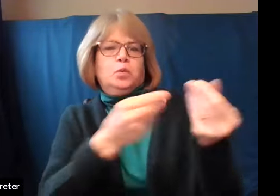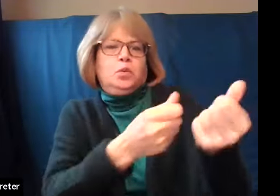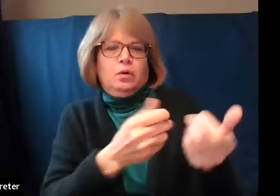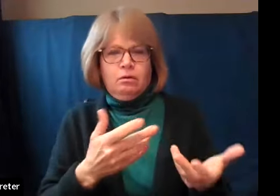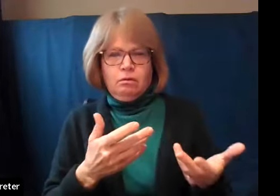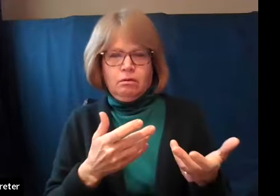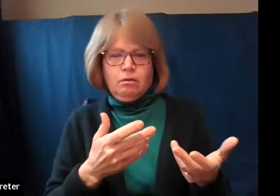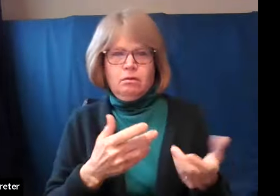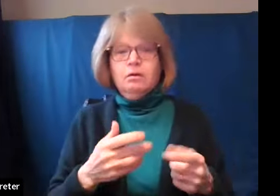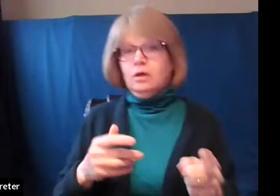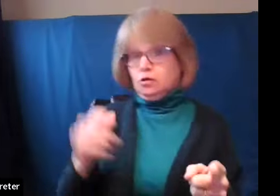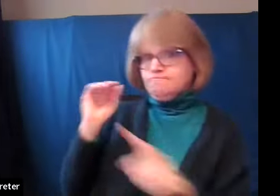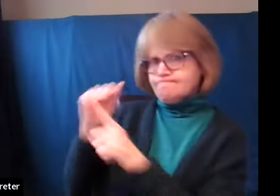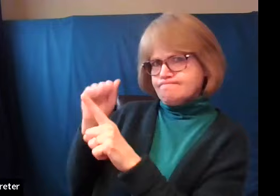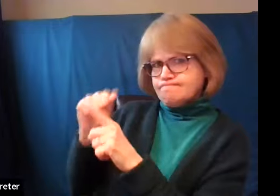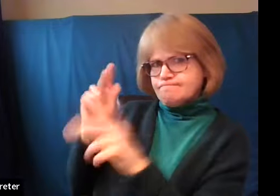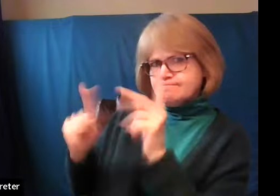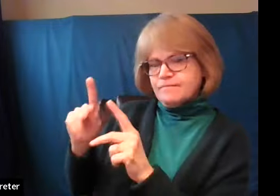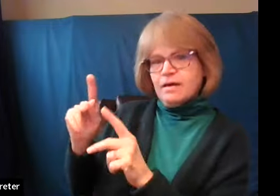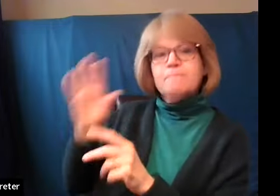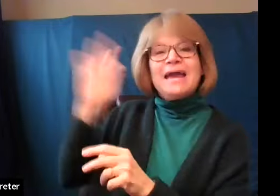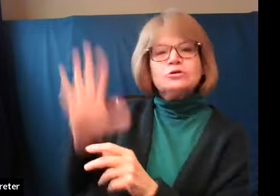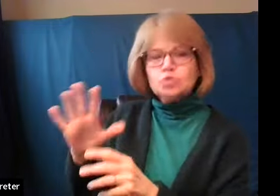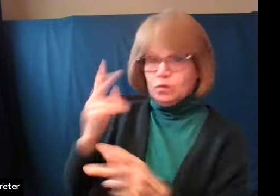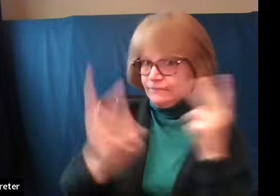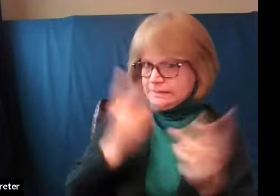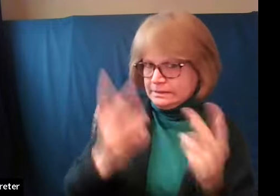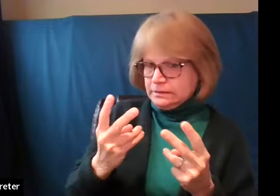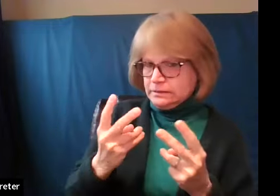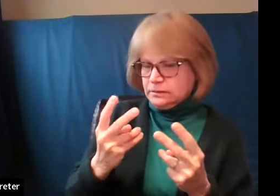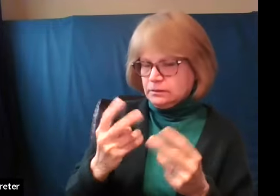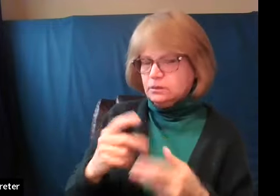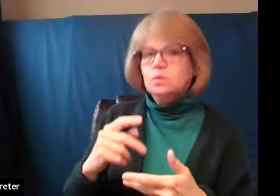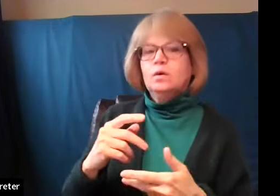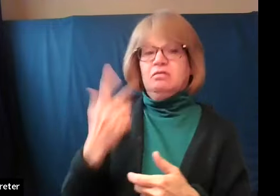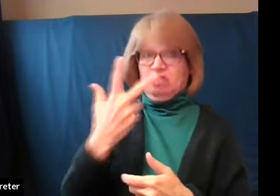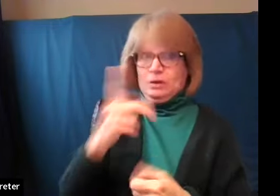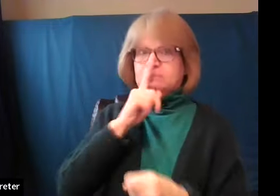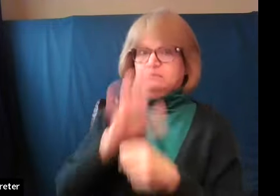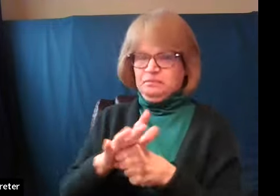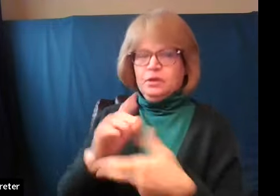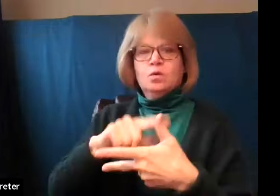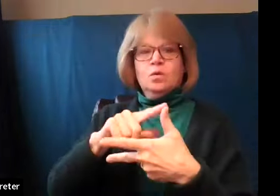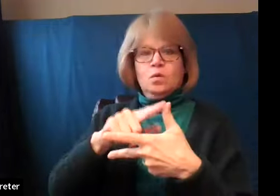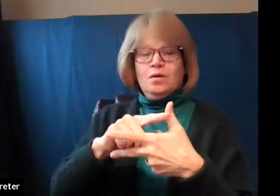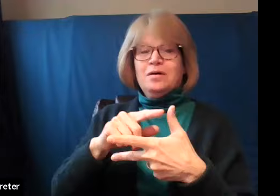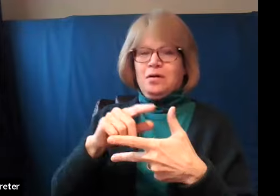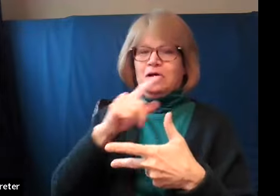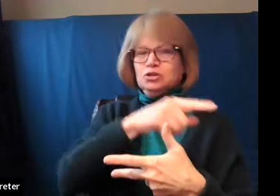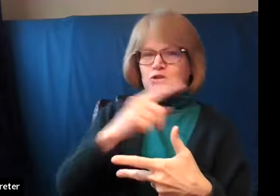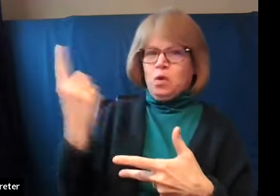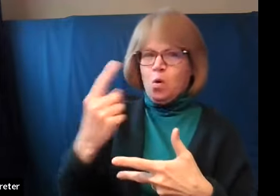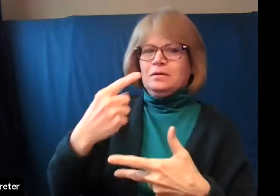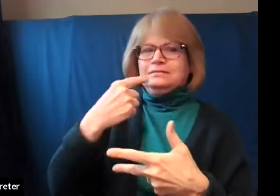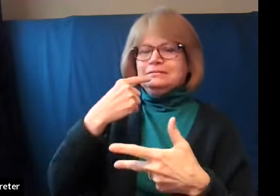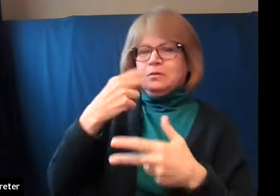to visit someone, three things could be guaranteed. One, the person would have the honorific adjective old